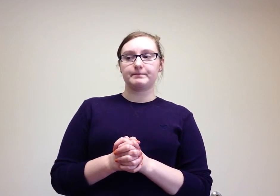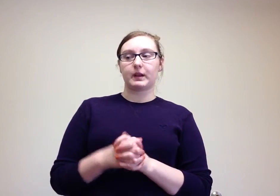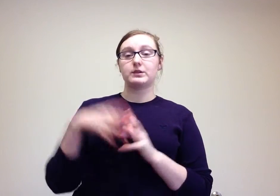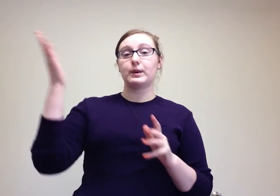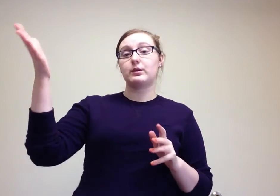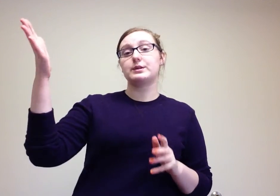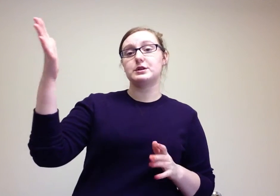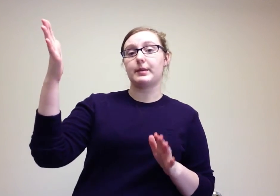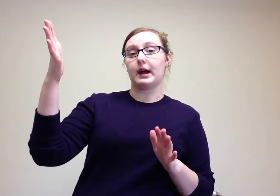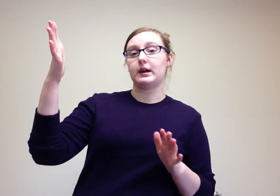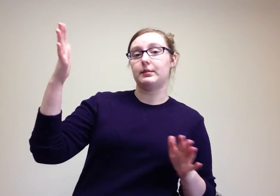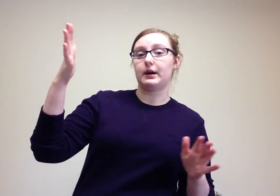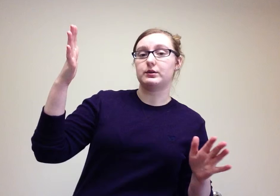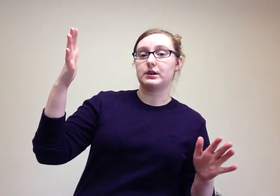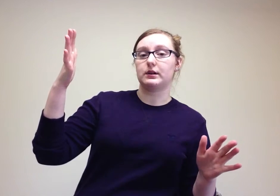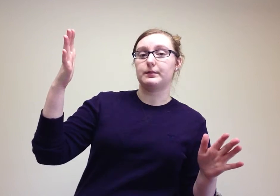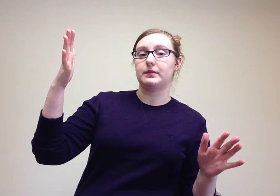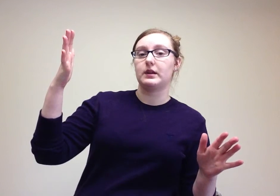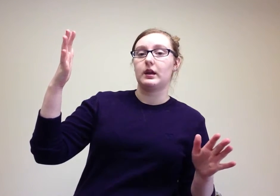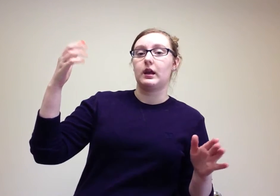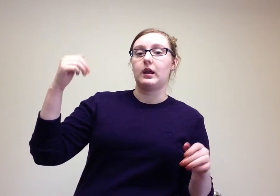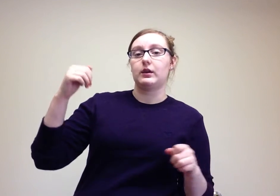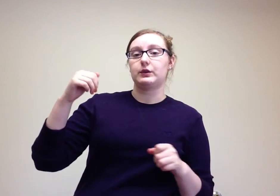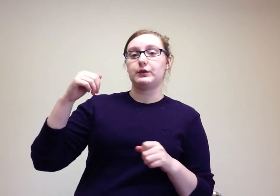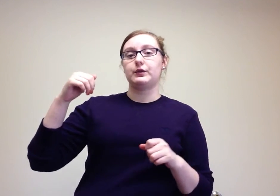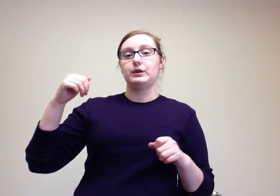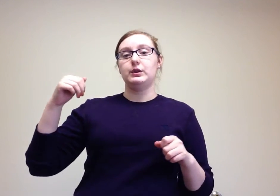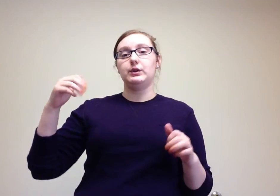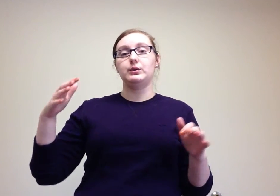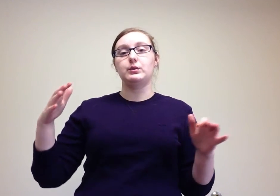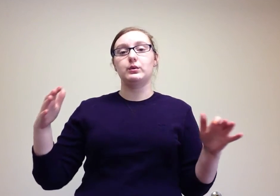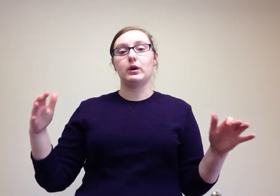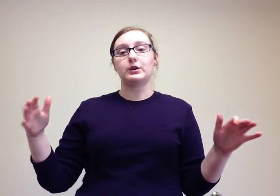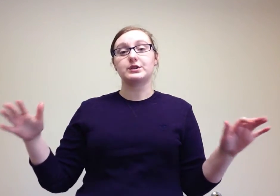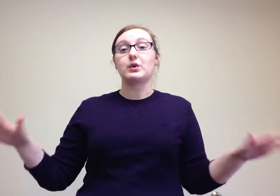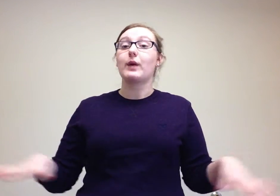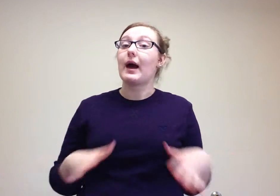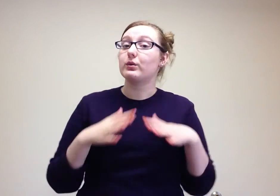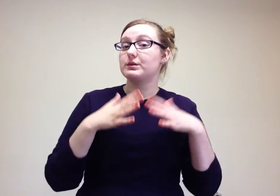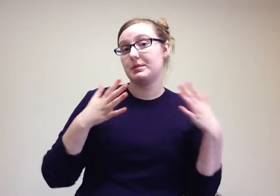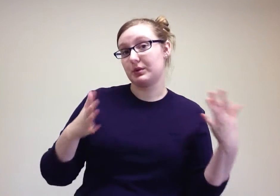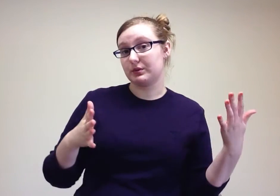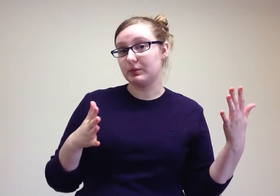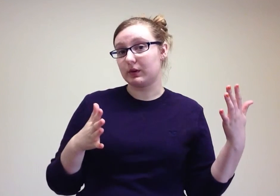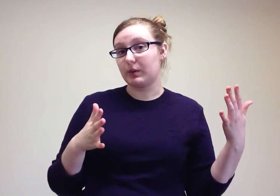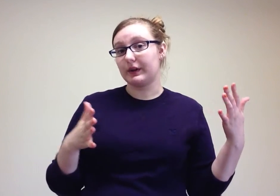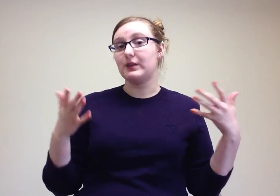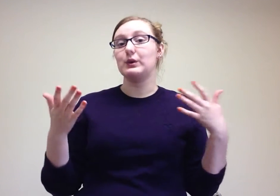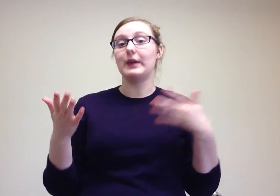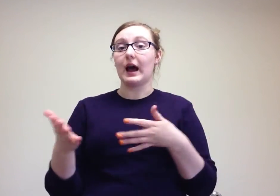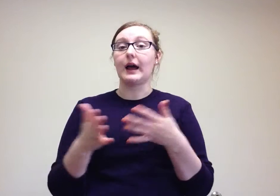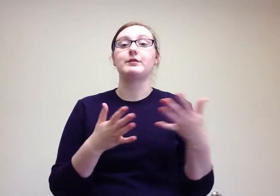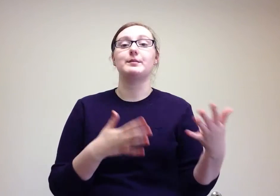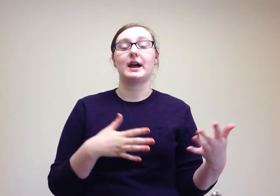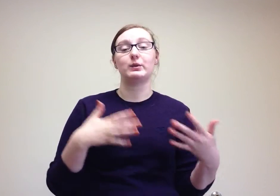And so we had a question in the back about if you are just around people who are smoking pot, can you get high from that? Will it